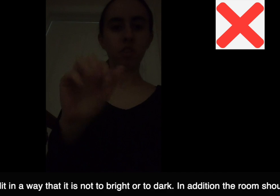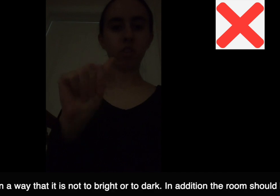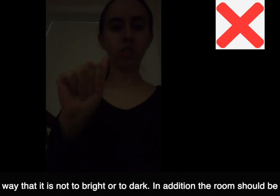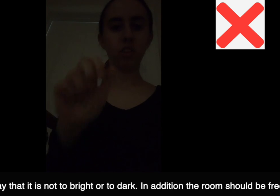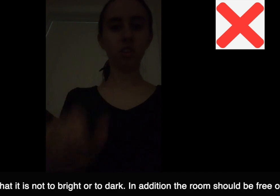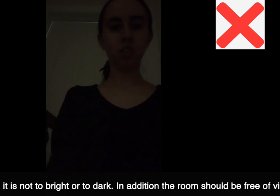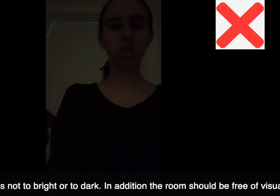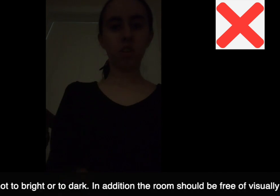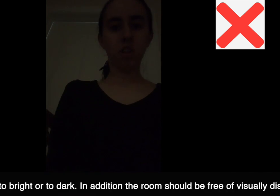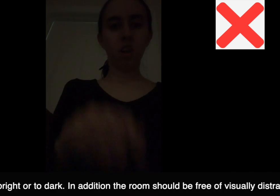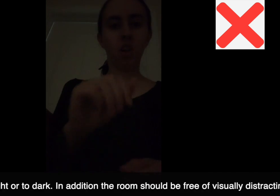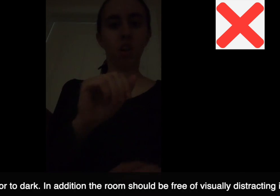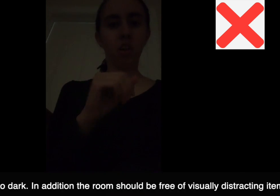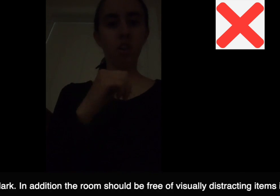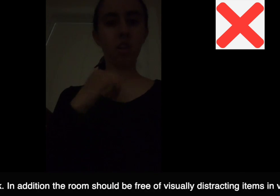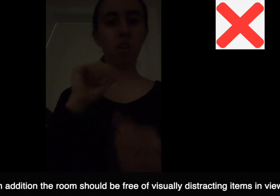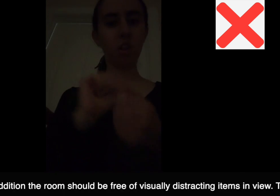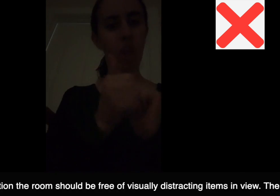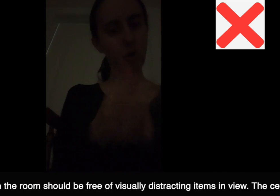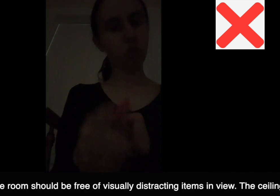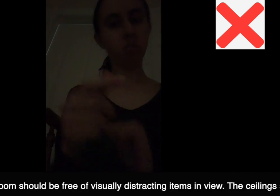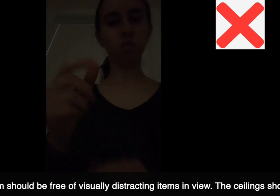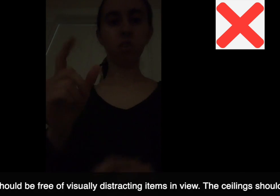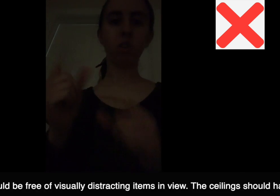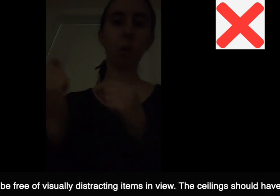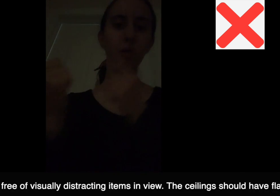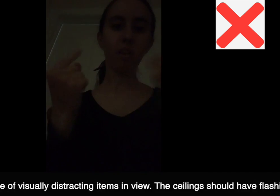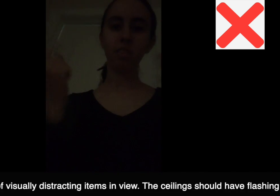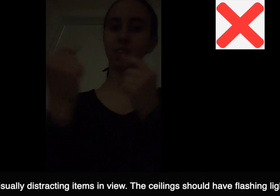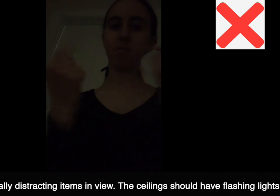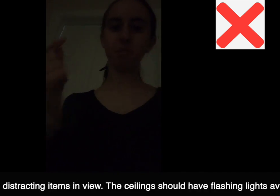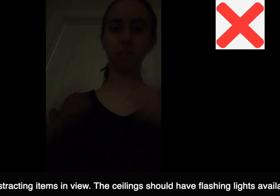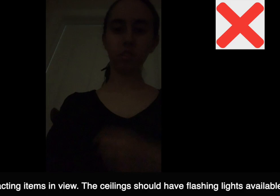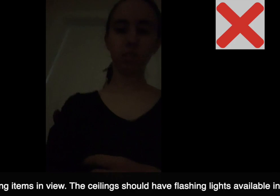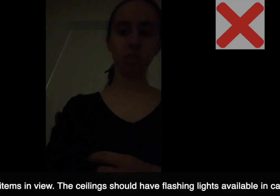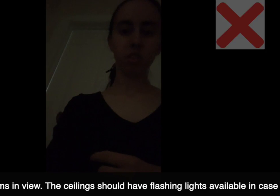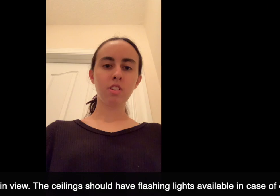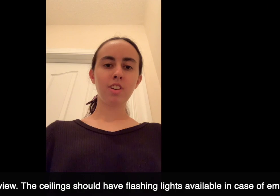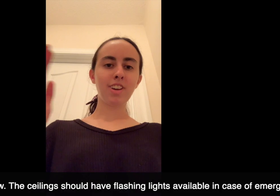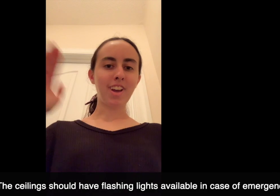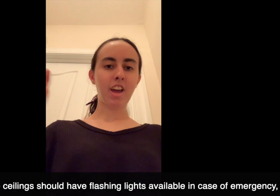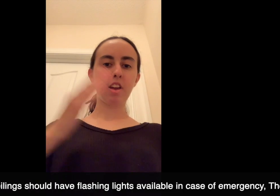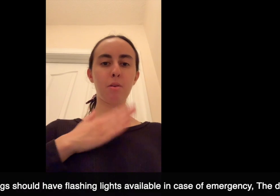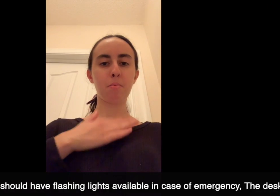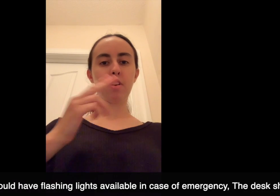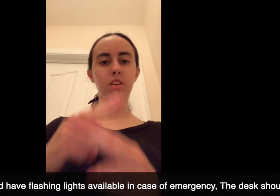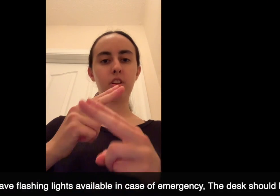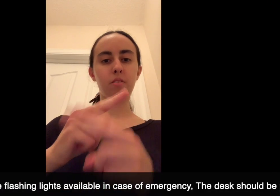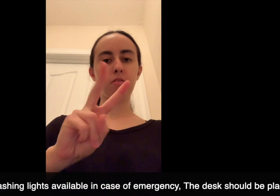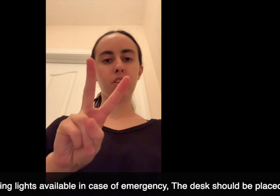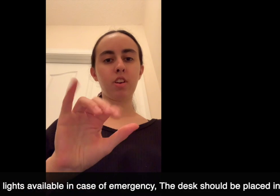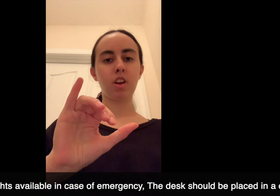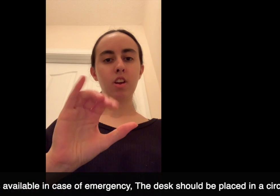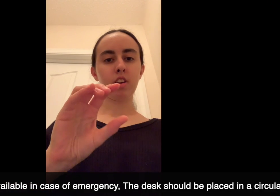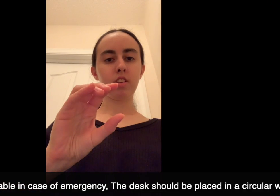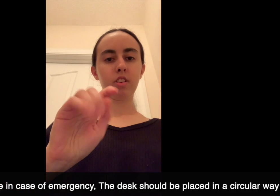In addition, the room should be free of visually distracting items in view. The ceiling should have flashing lights available in case of